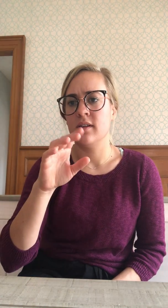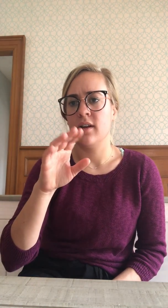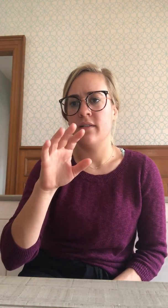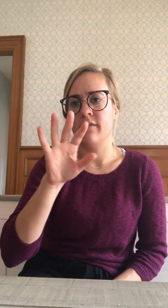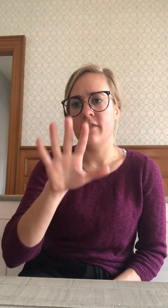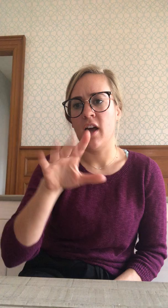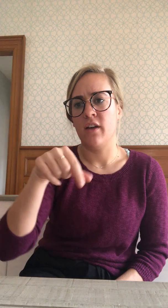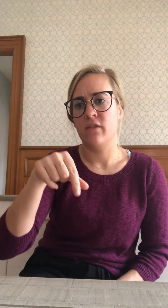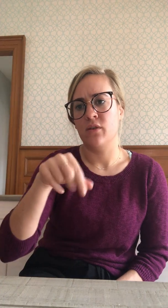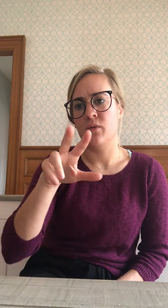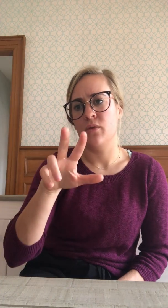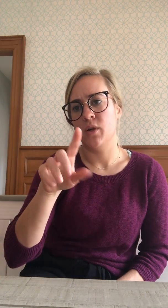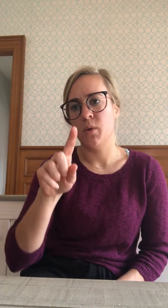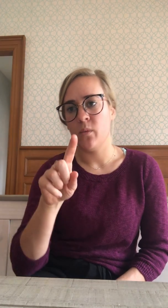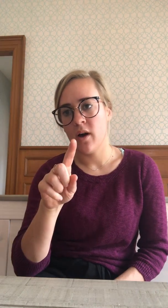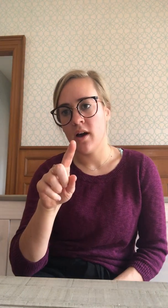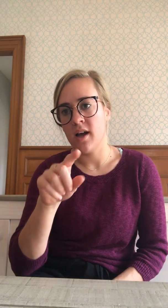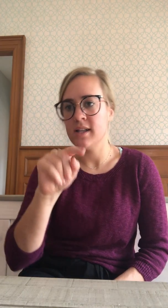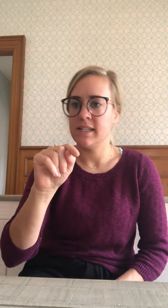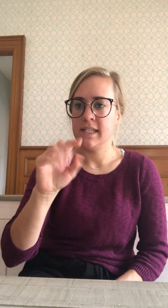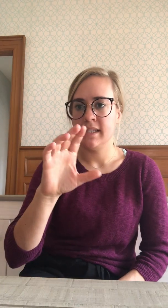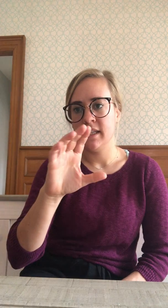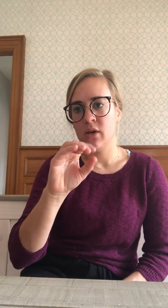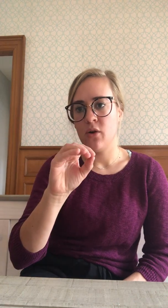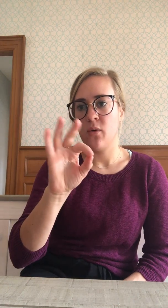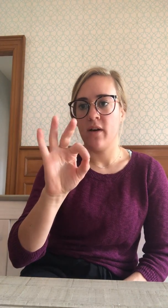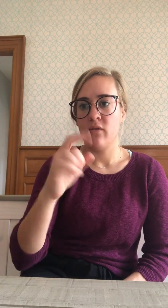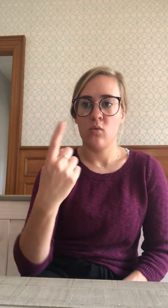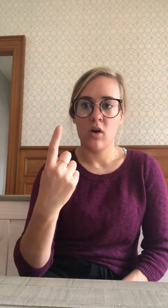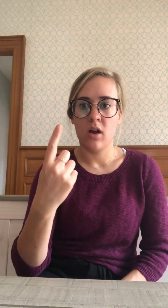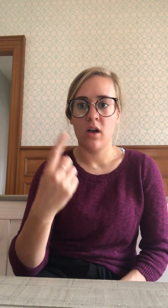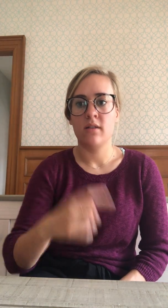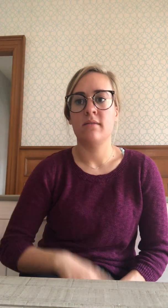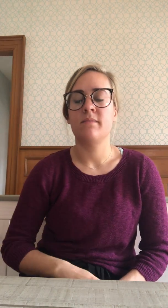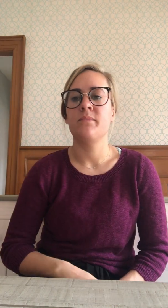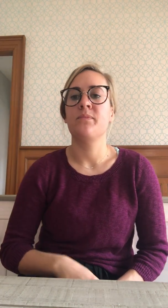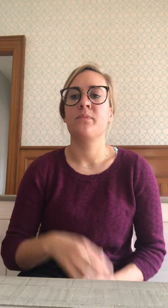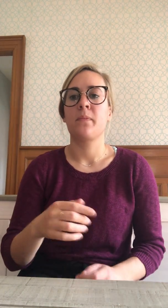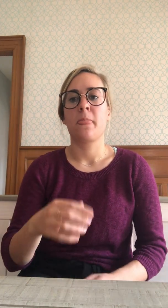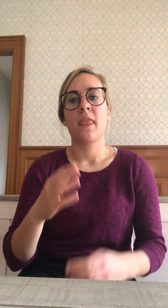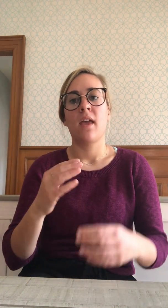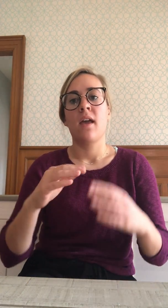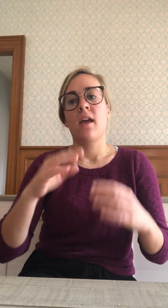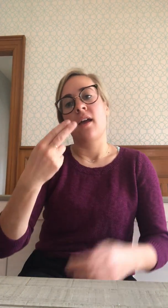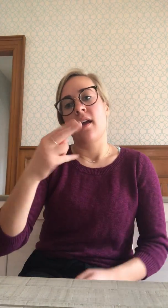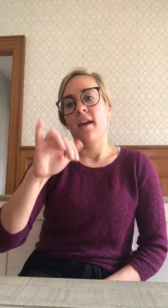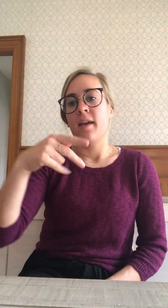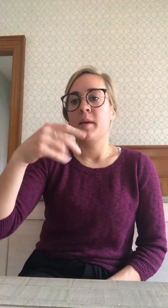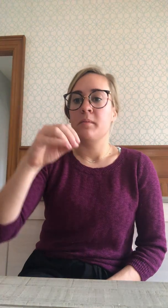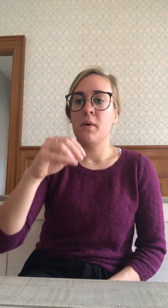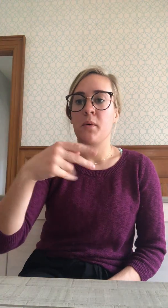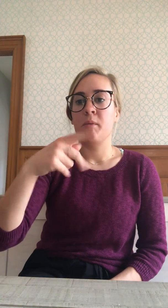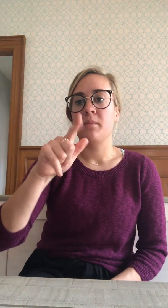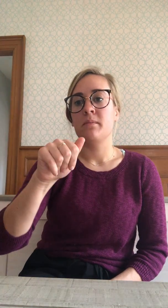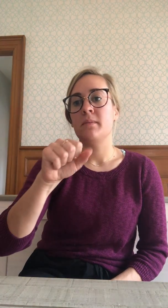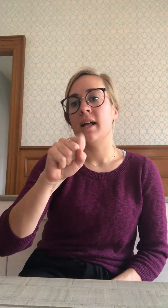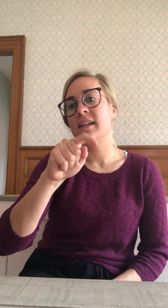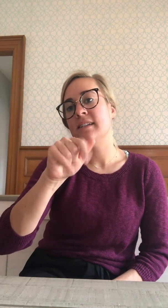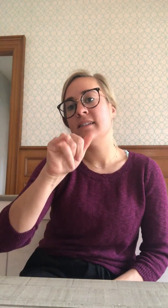gene. Common facial features include a hypoplastic zygoma. That's where you get the characteristic narrow face,